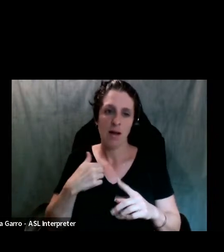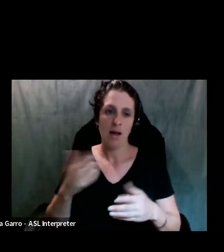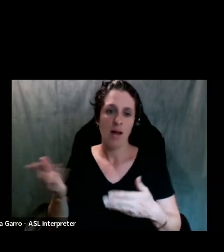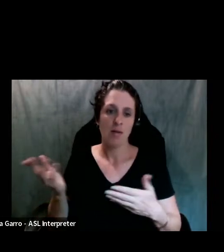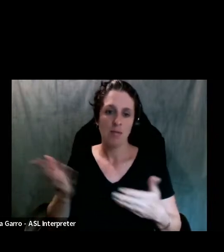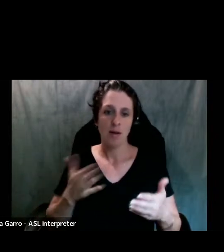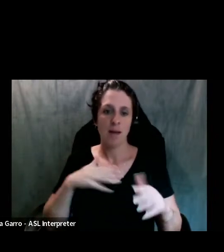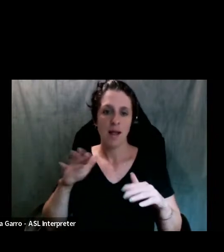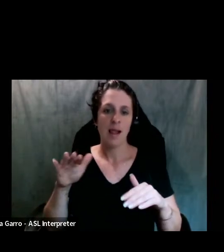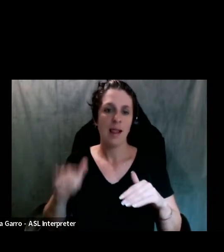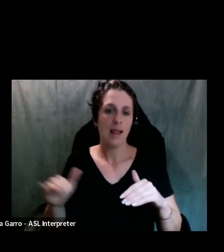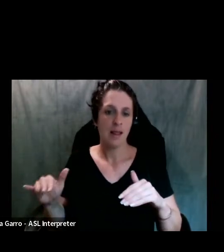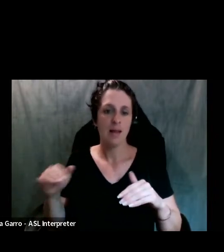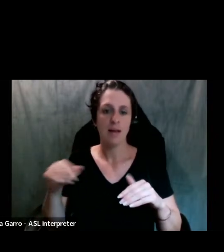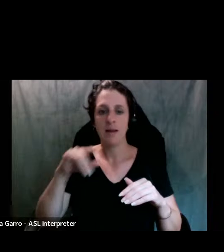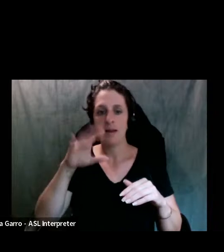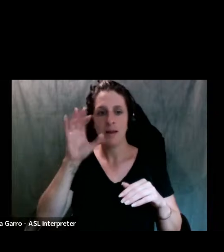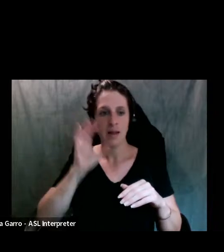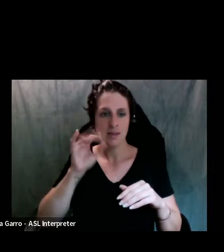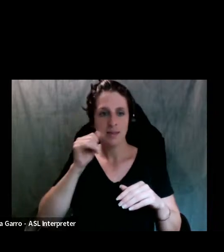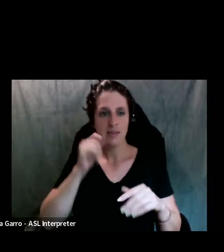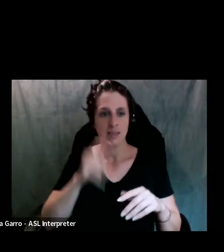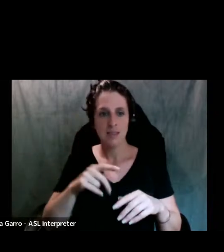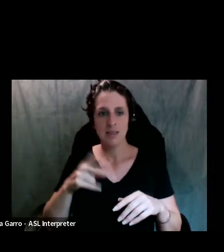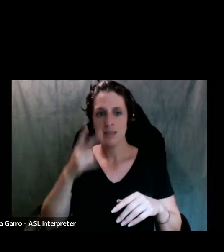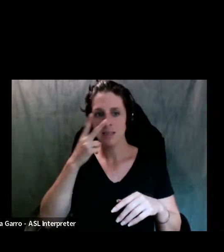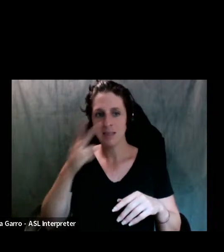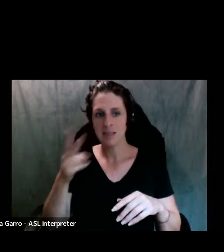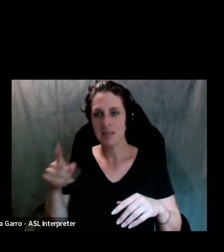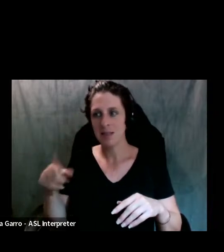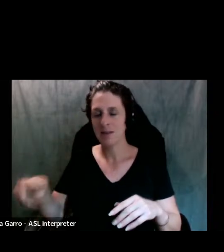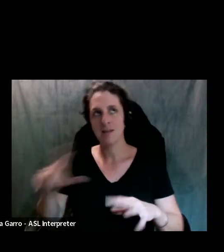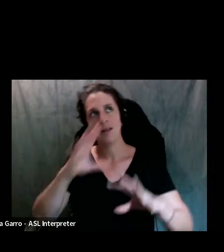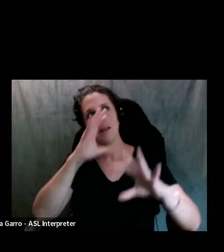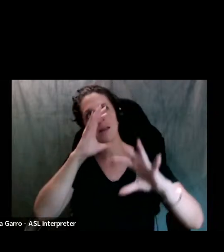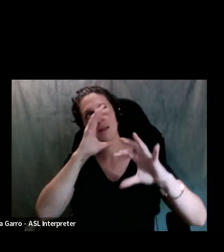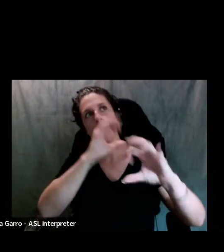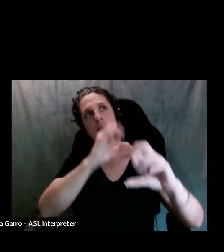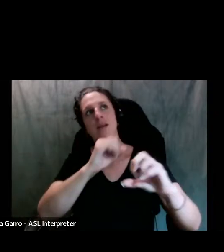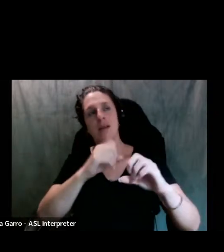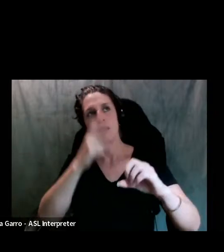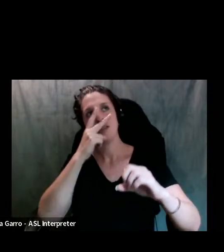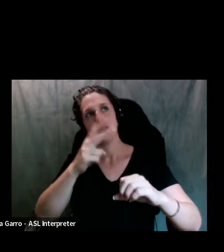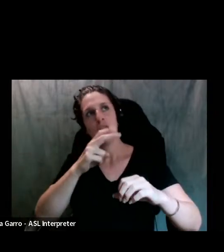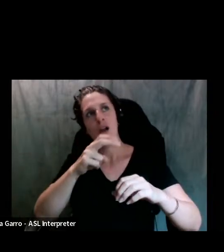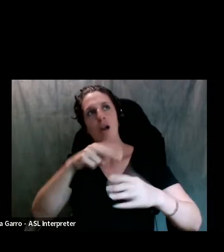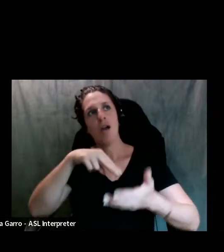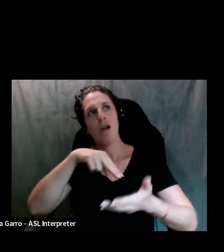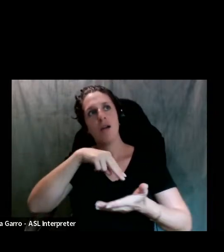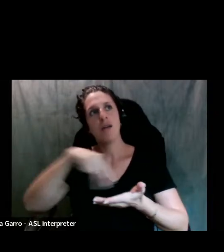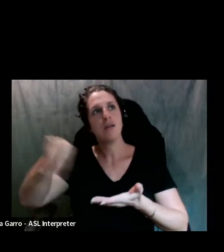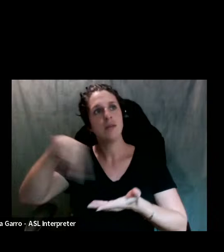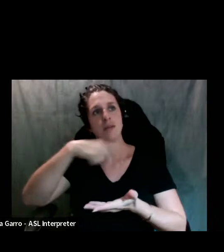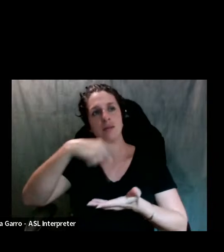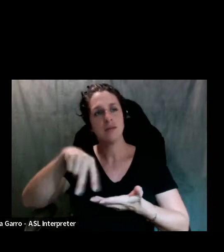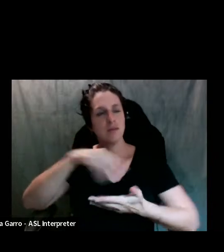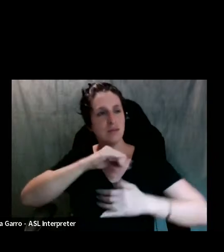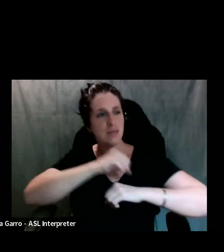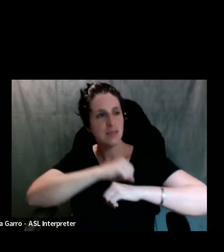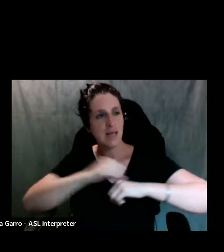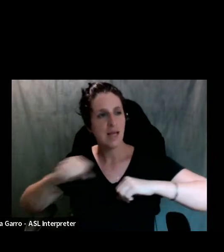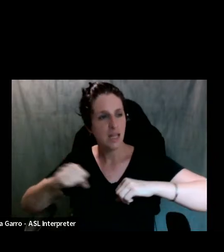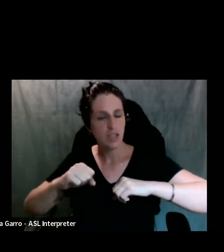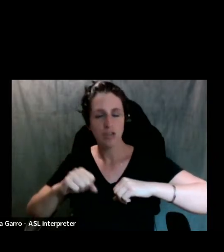with me and my sister. Just seeing the admiration in which they saw the stage and everyone dancing was really inspiring me for